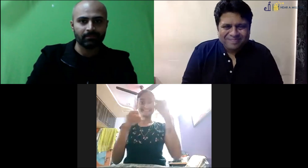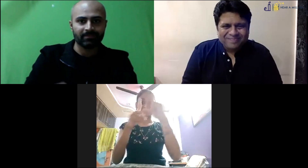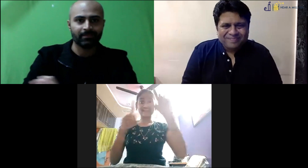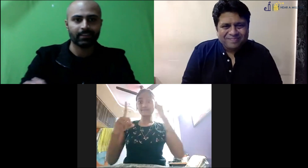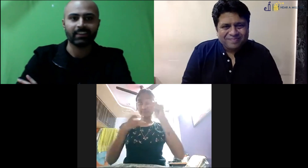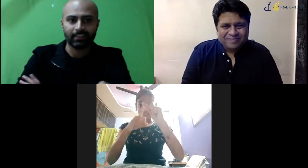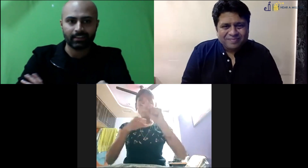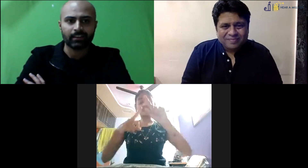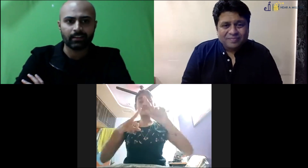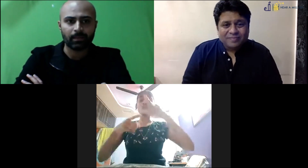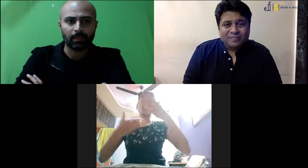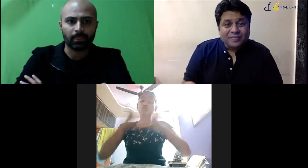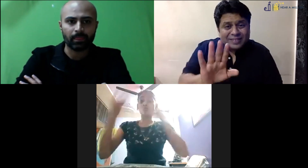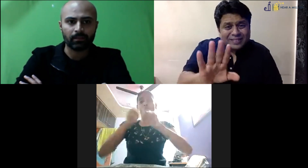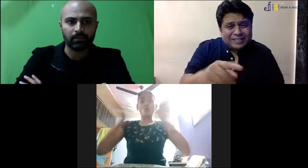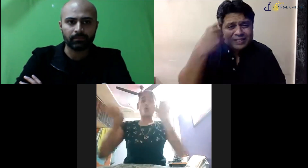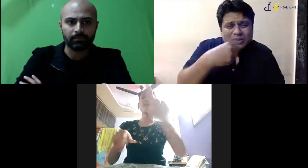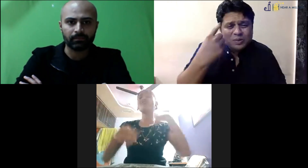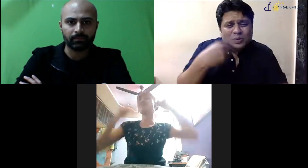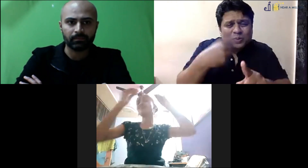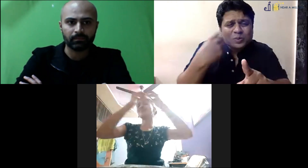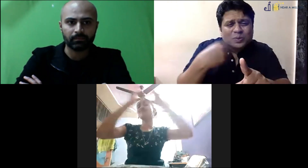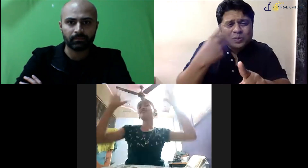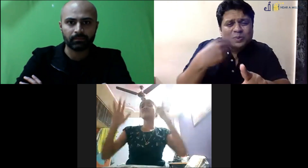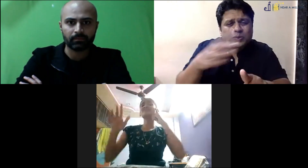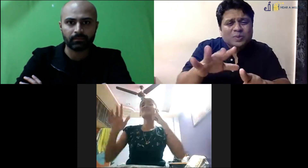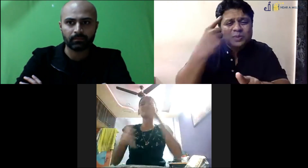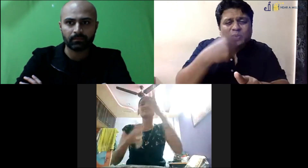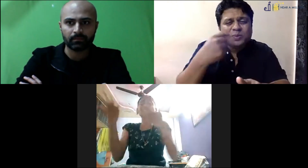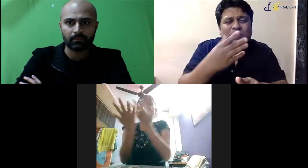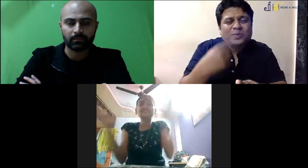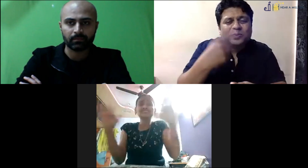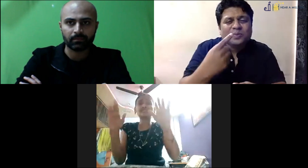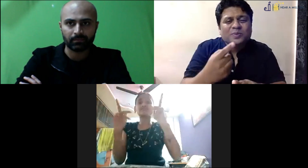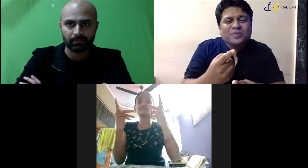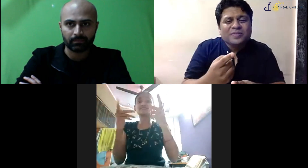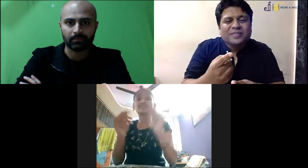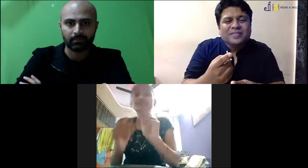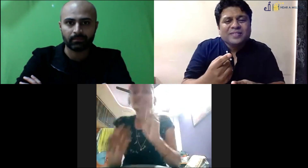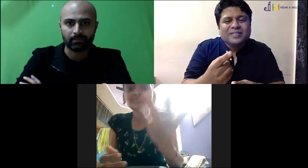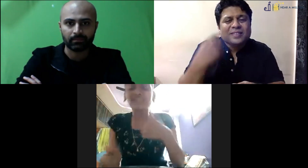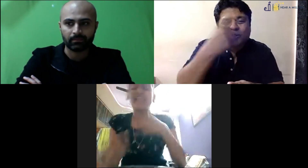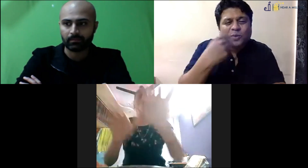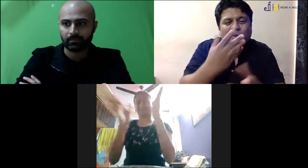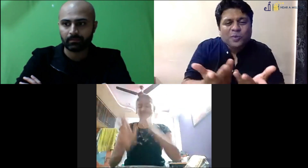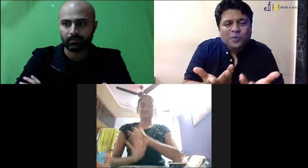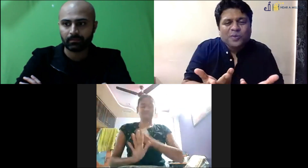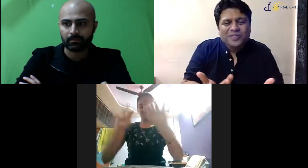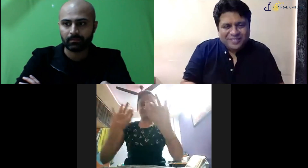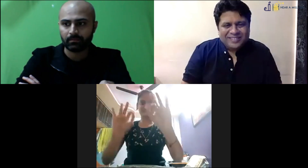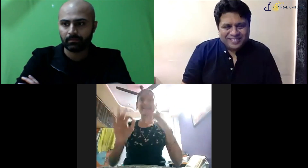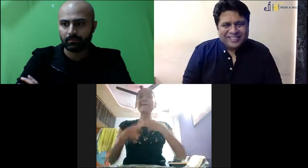Okay. Thank you. So DLP is great, but I want to know that.